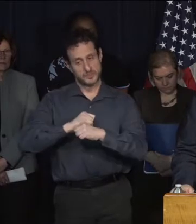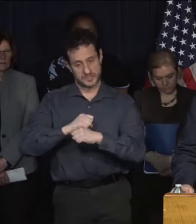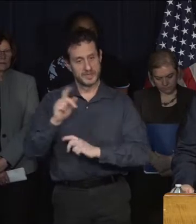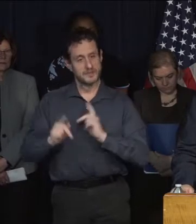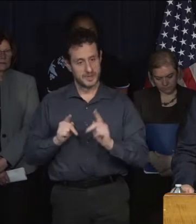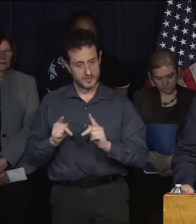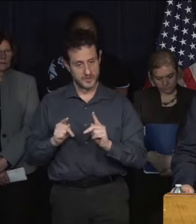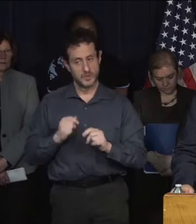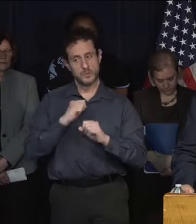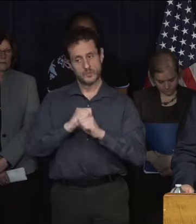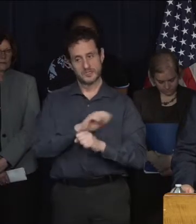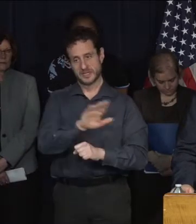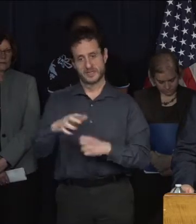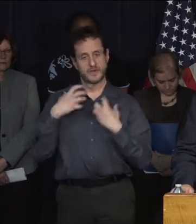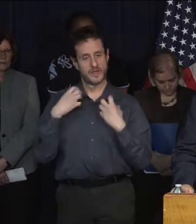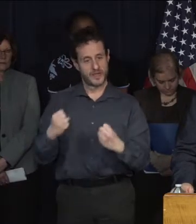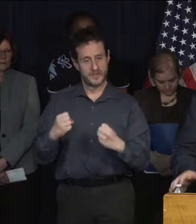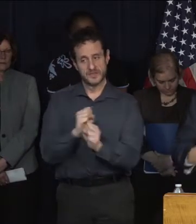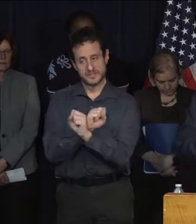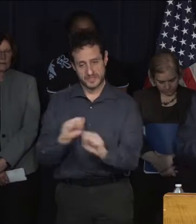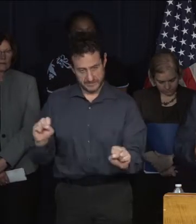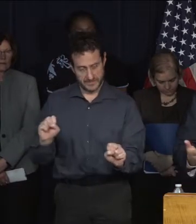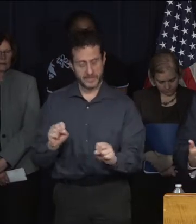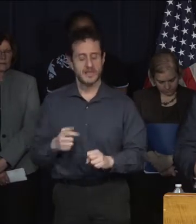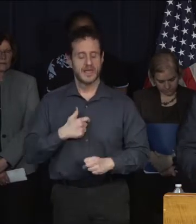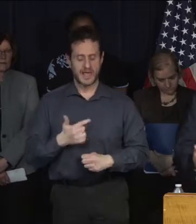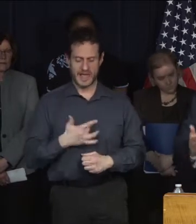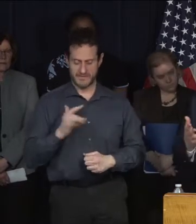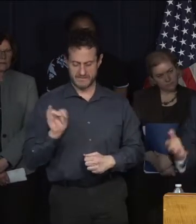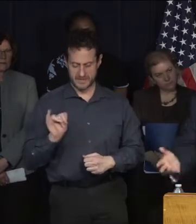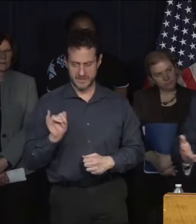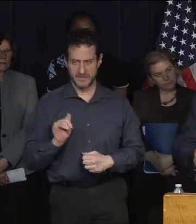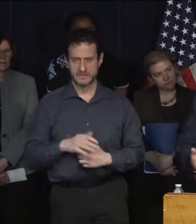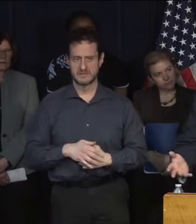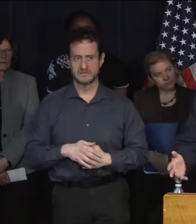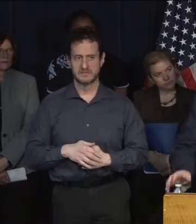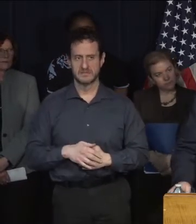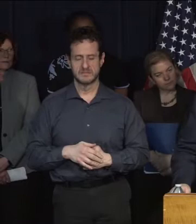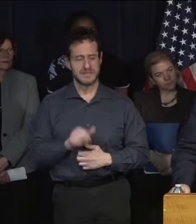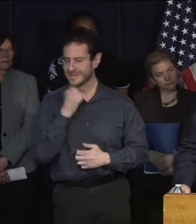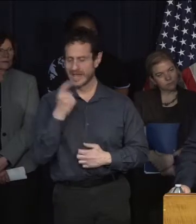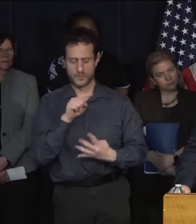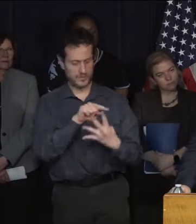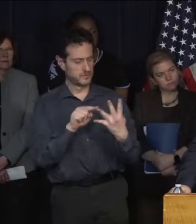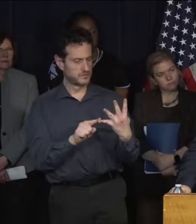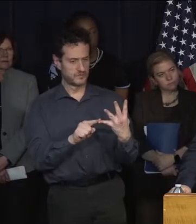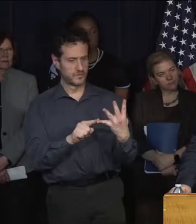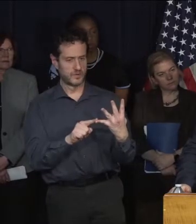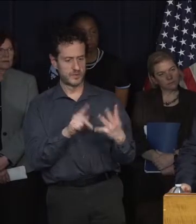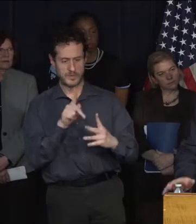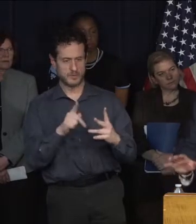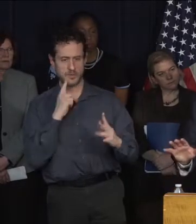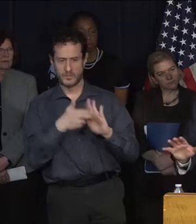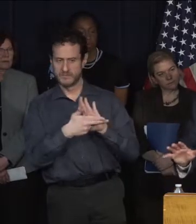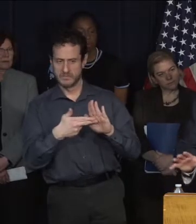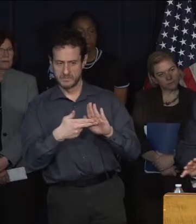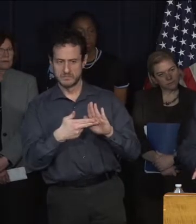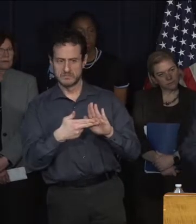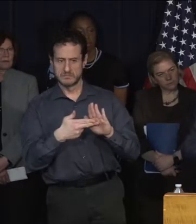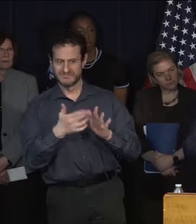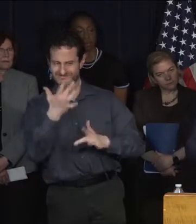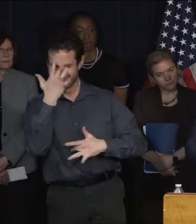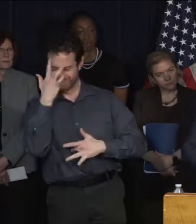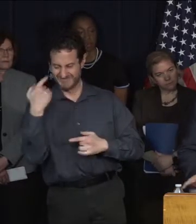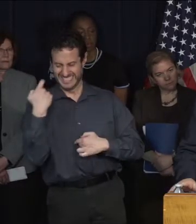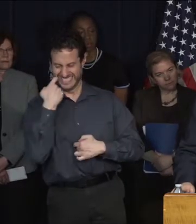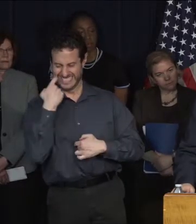people, their health and their safety. And so I felt like not just the four cases over the weekend, but just the general